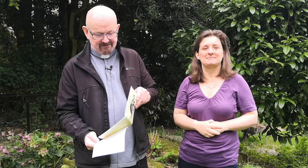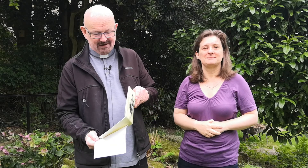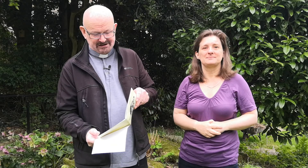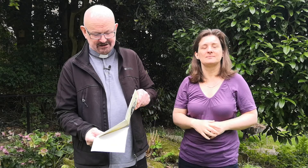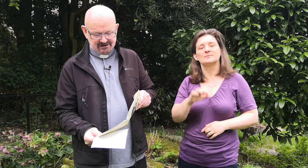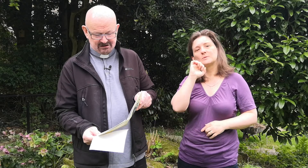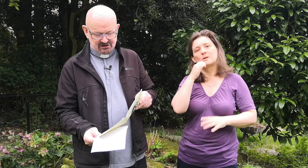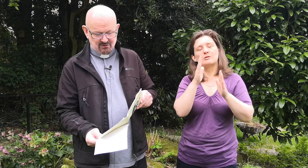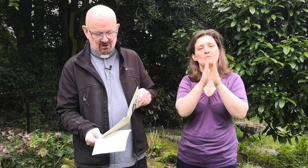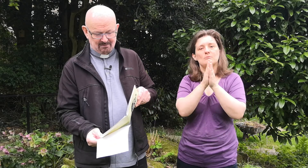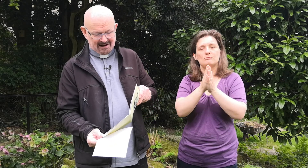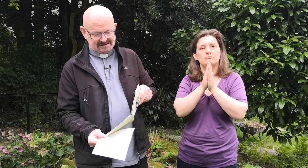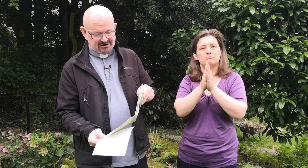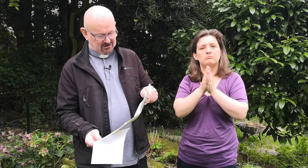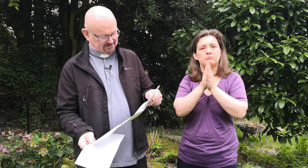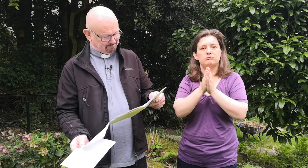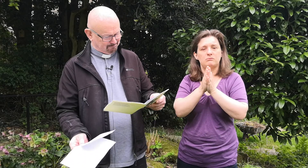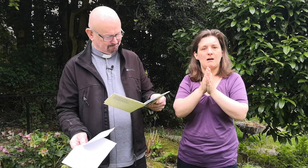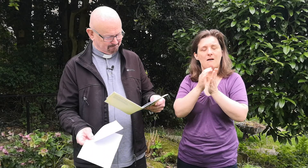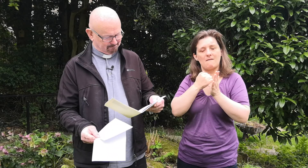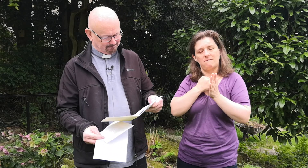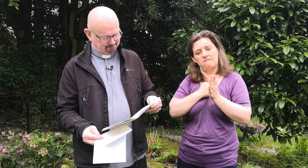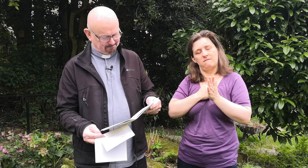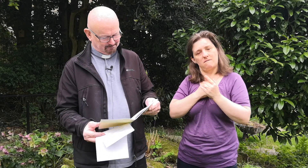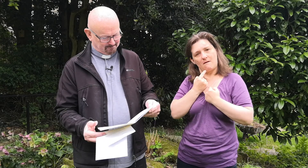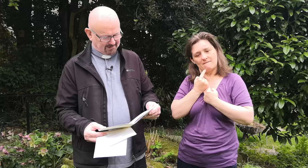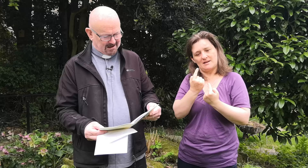of confession to Almighty God.